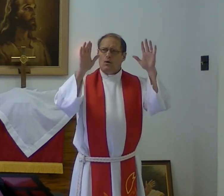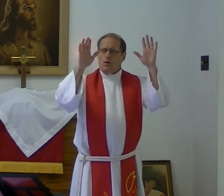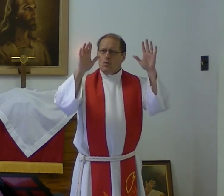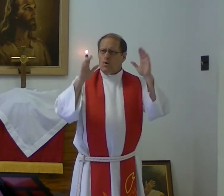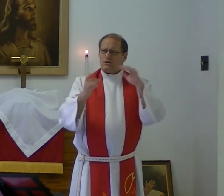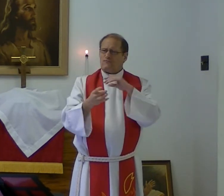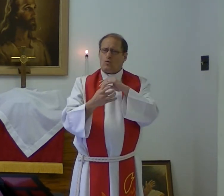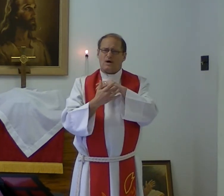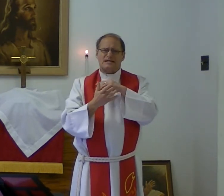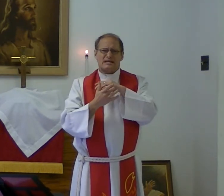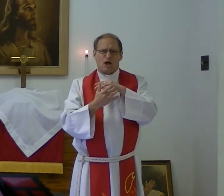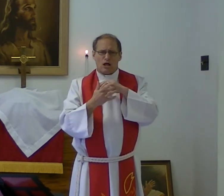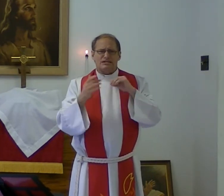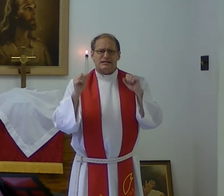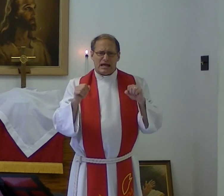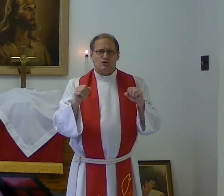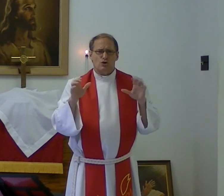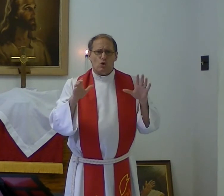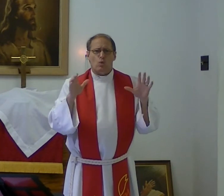Wonderful what technology can do.